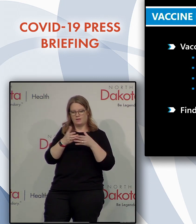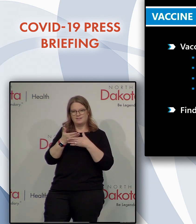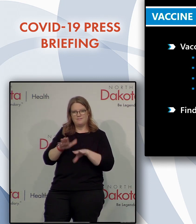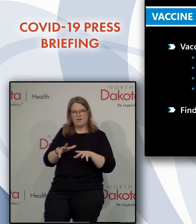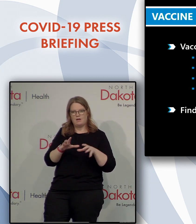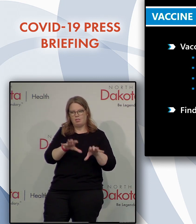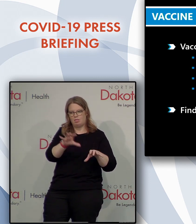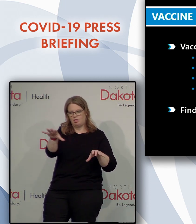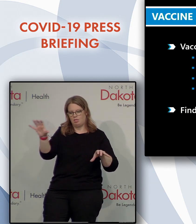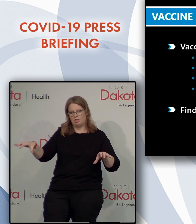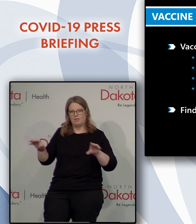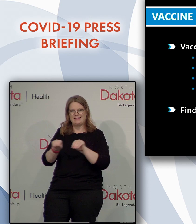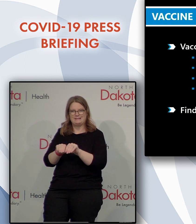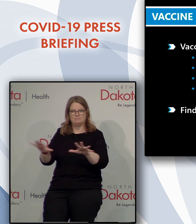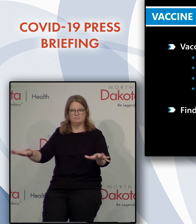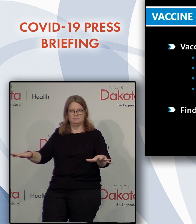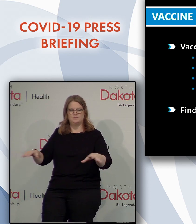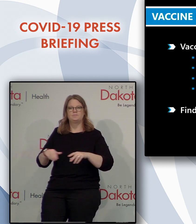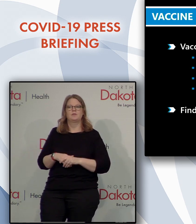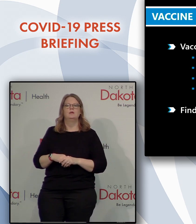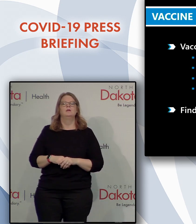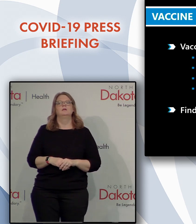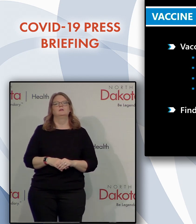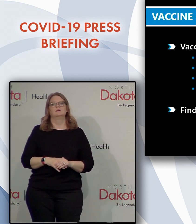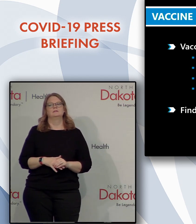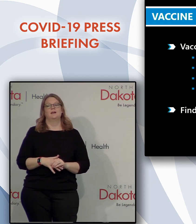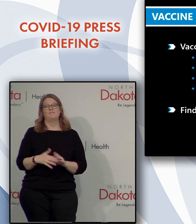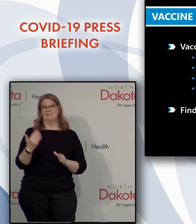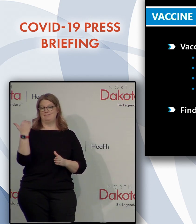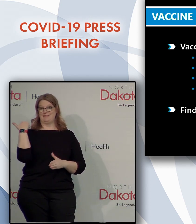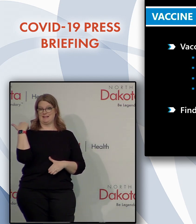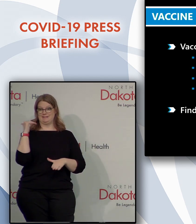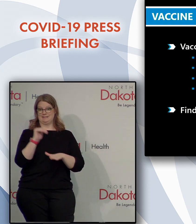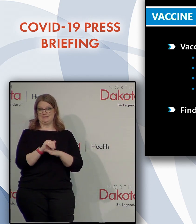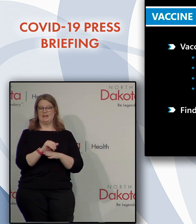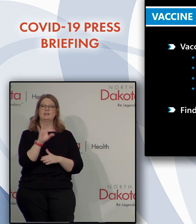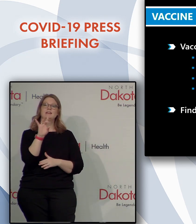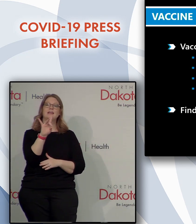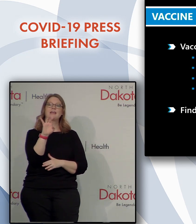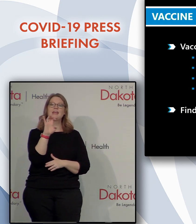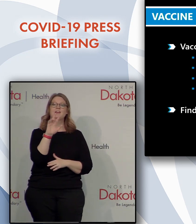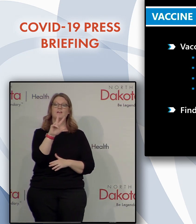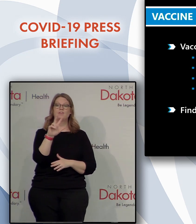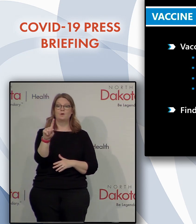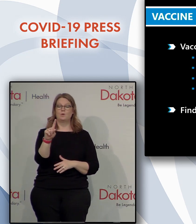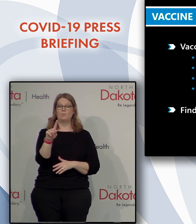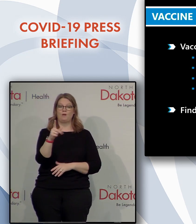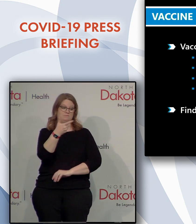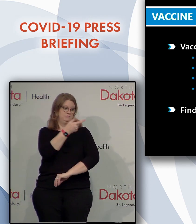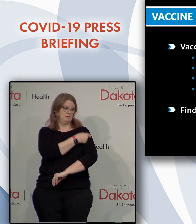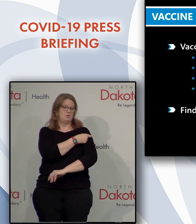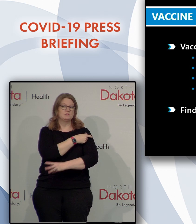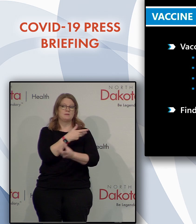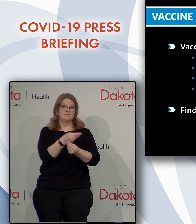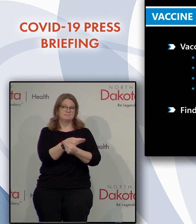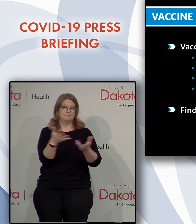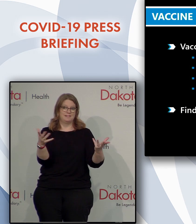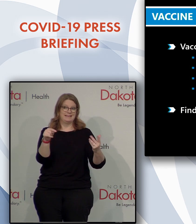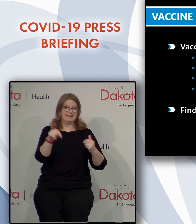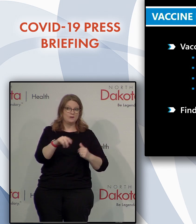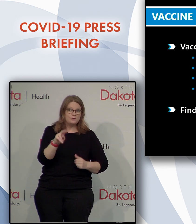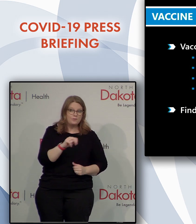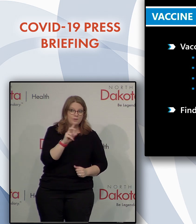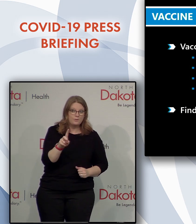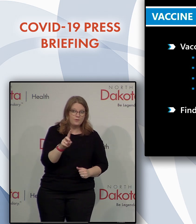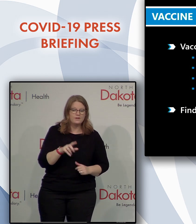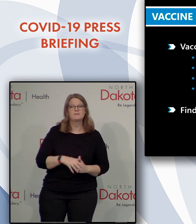and then redistributed. As of last night, 831 doses have been administered in North Dakota.